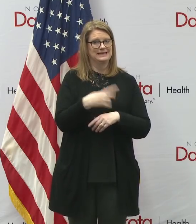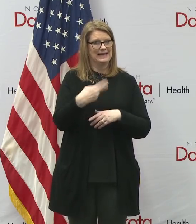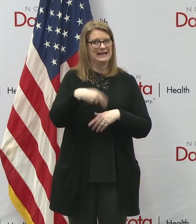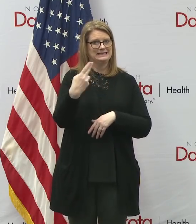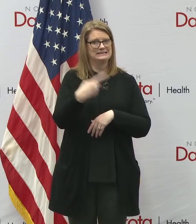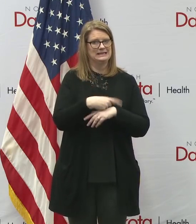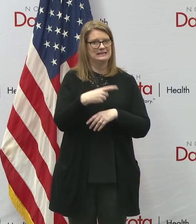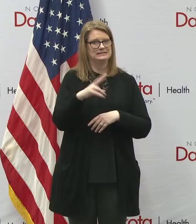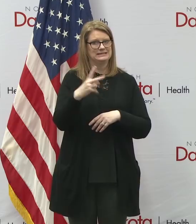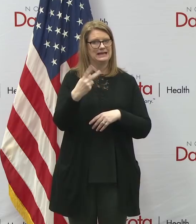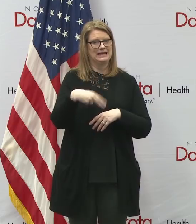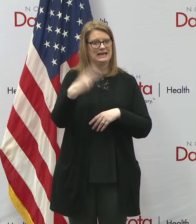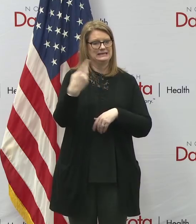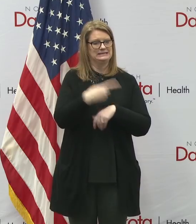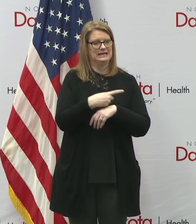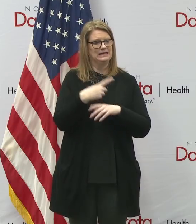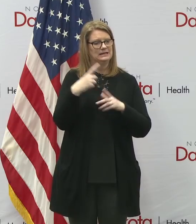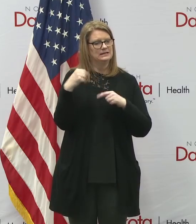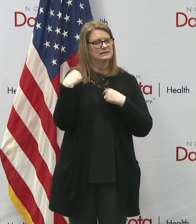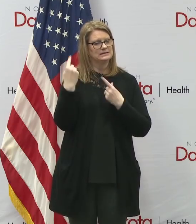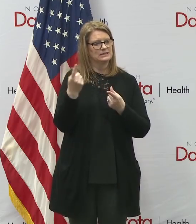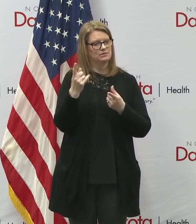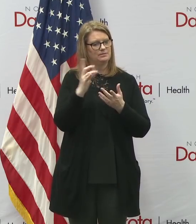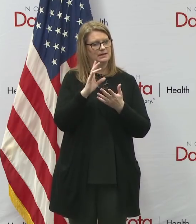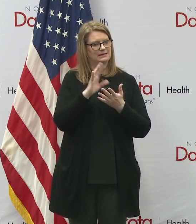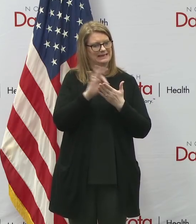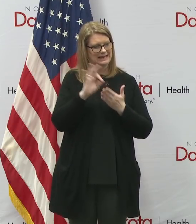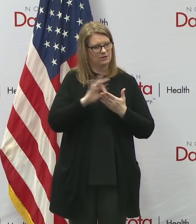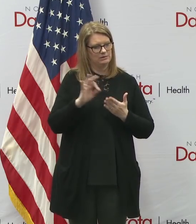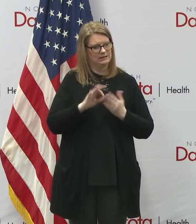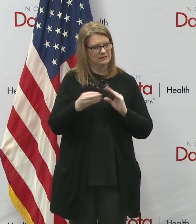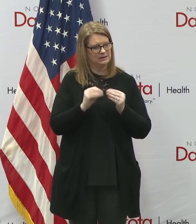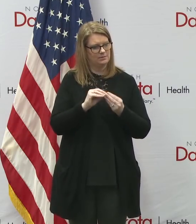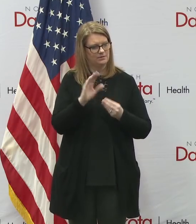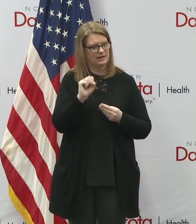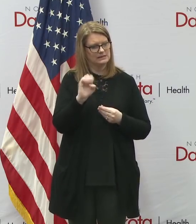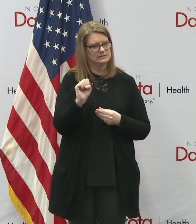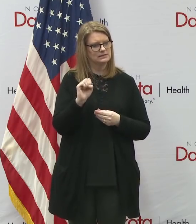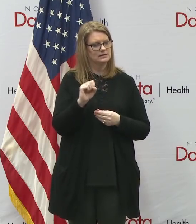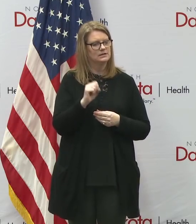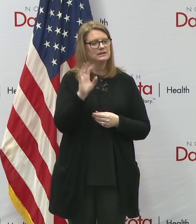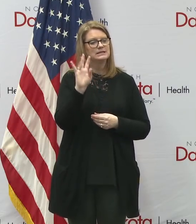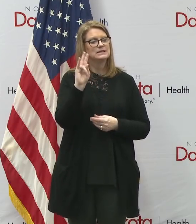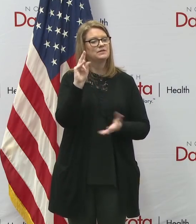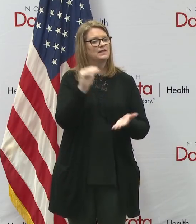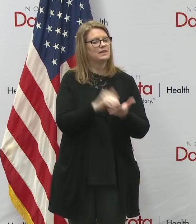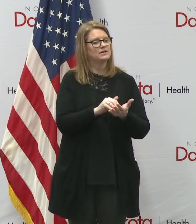Second highest day since we've been doing the counts over the last 10 days, or